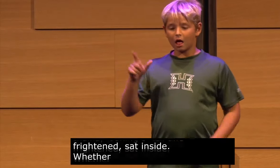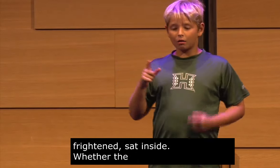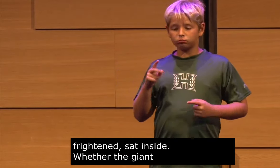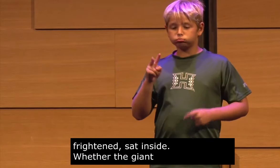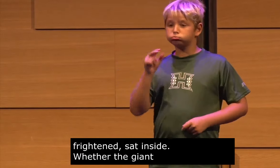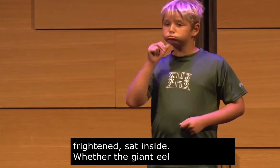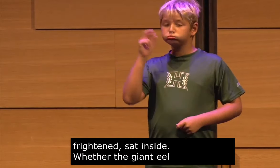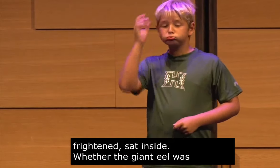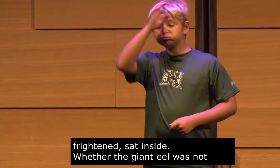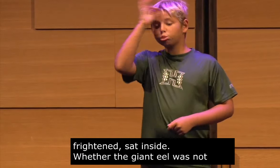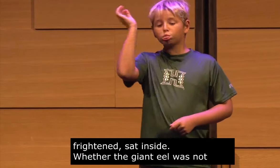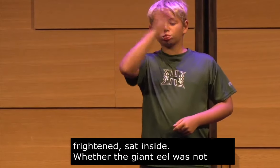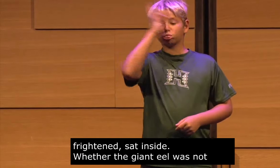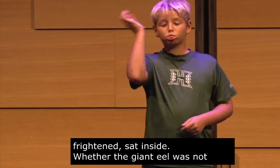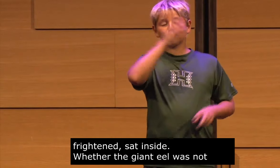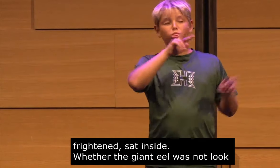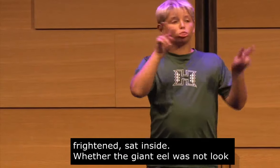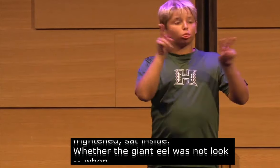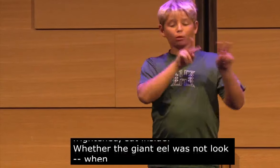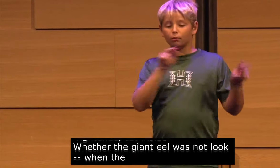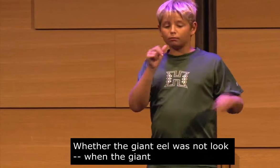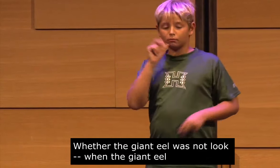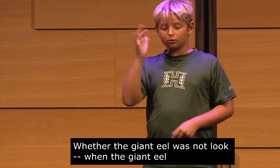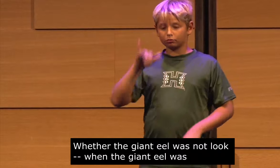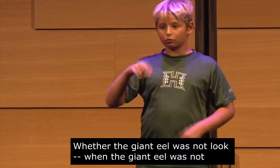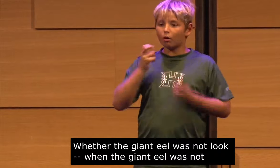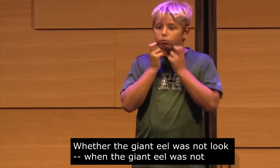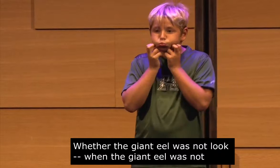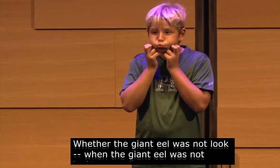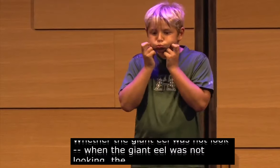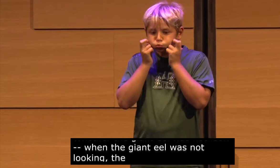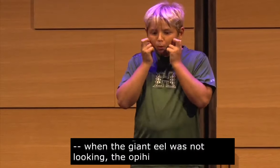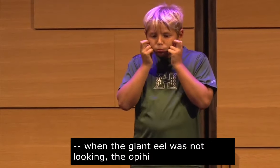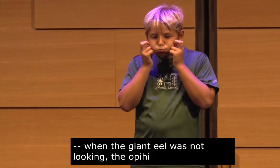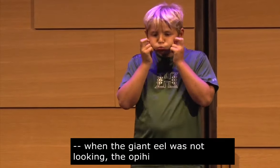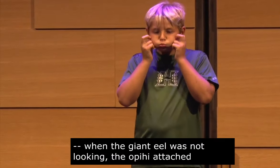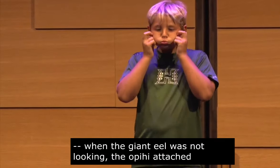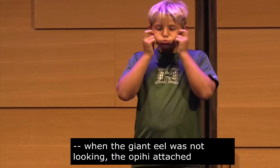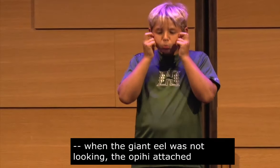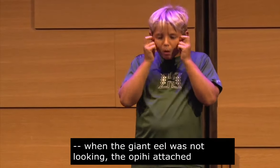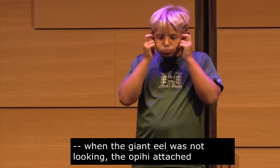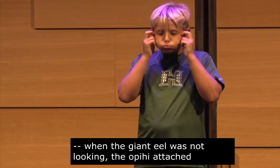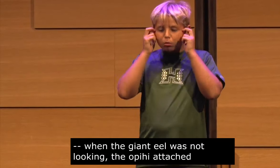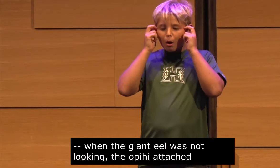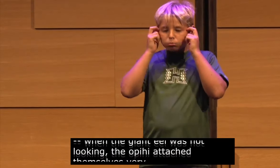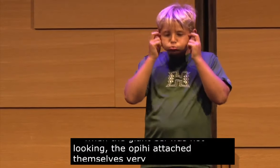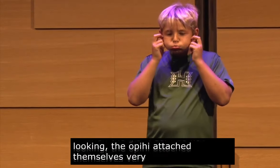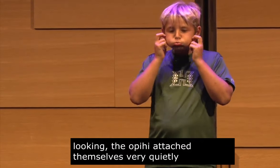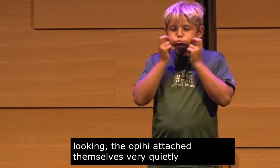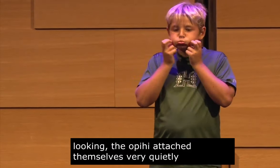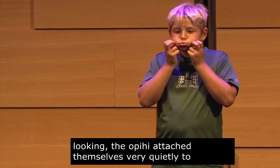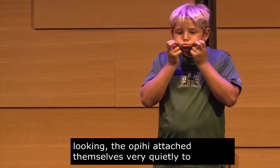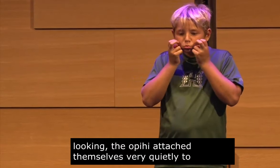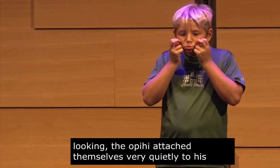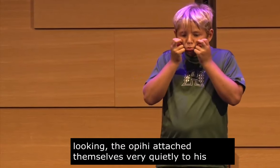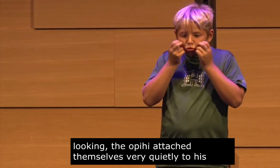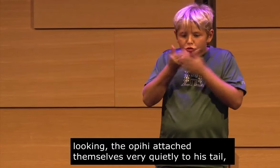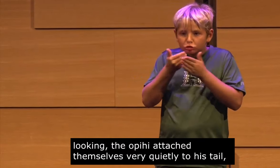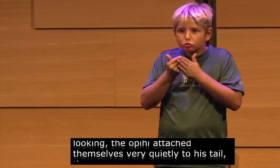When the giant eel was not looking, the Opihai attached themselves very quietly to his tail. Then they climbed up his